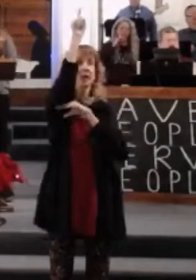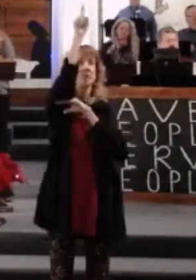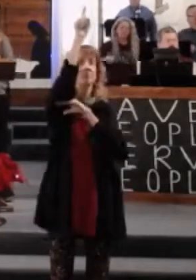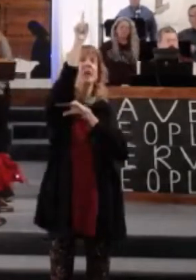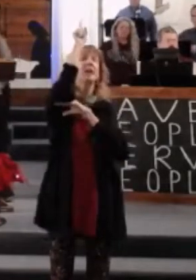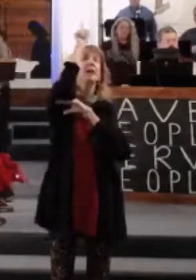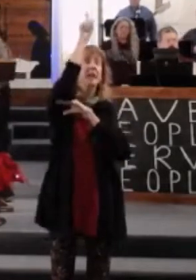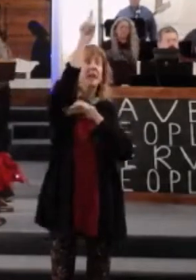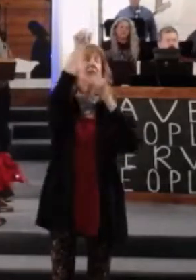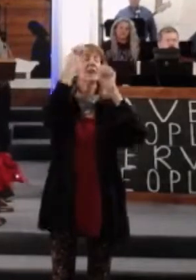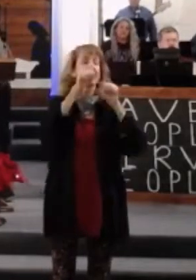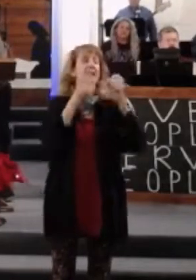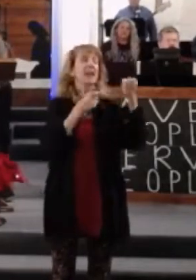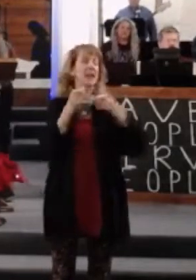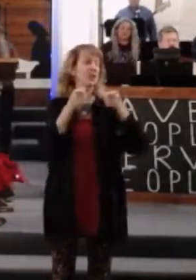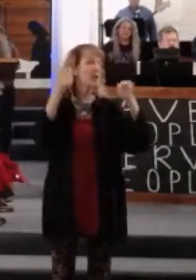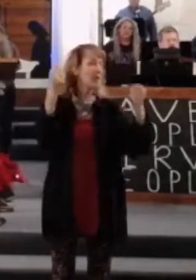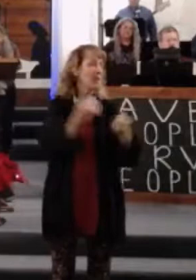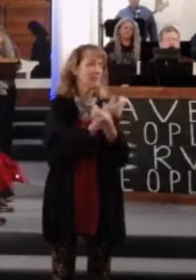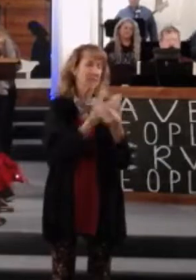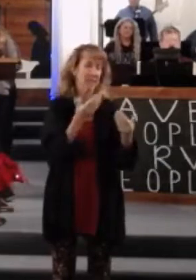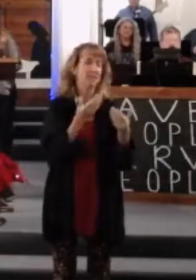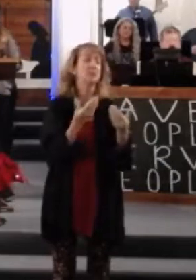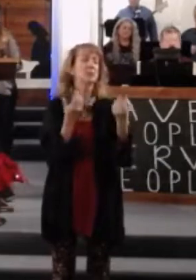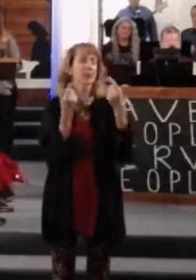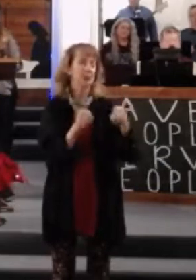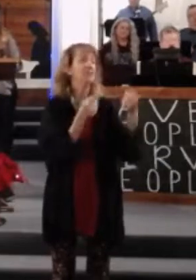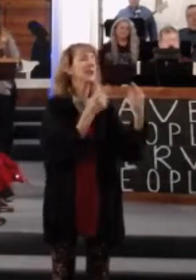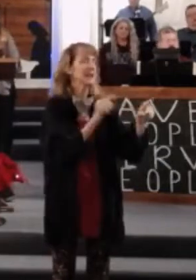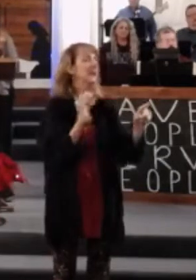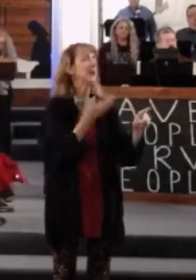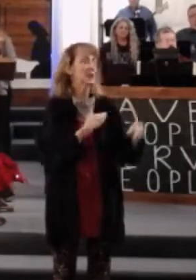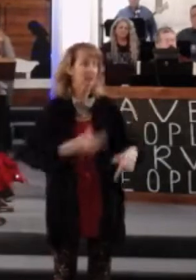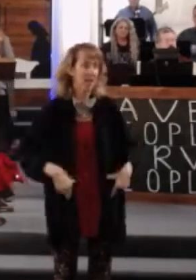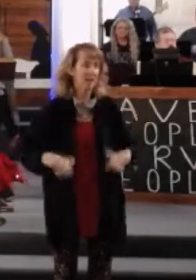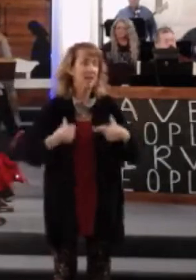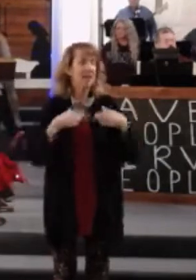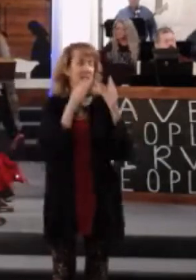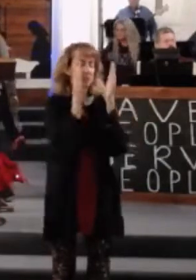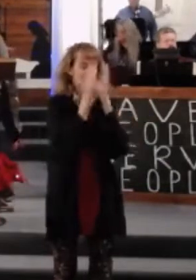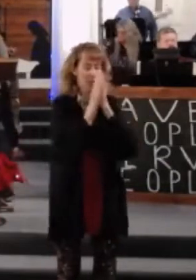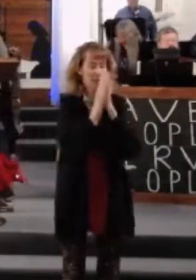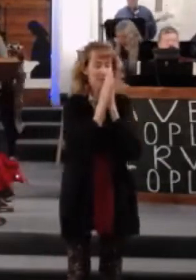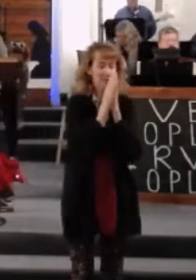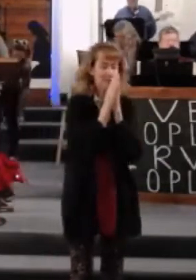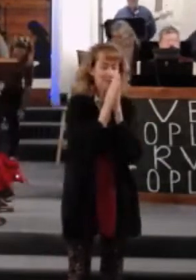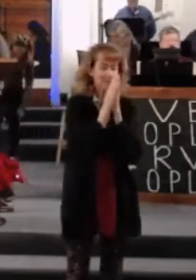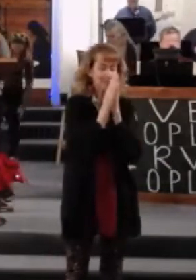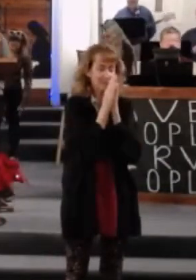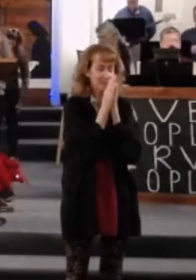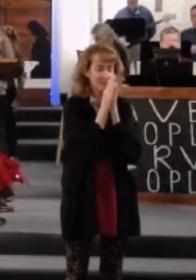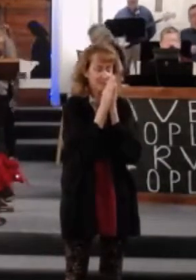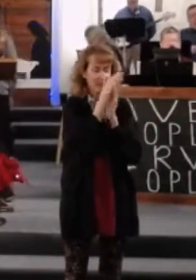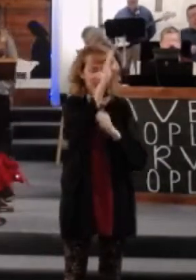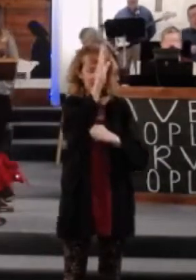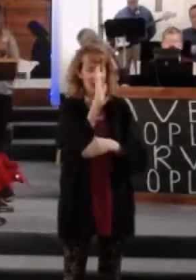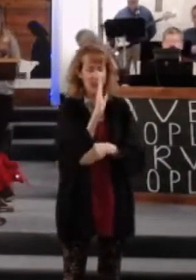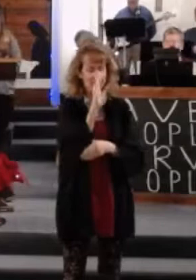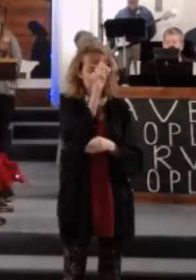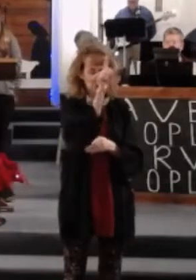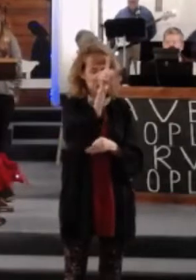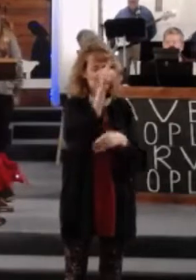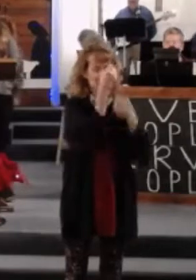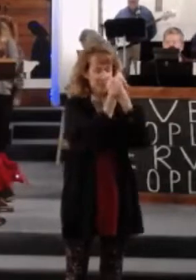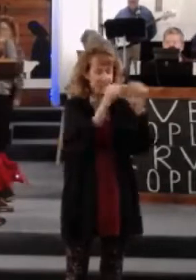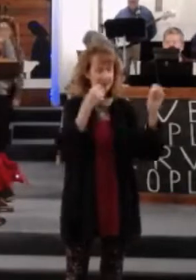can handle everything that is going wrong in our lives right now. So let's have a word of prayer before we continue. God, you are the God who